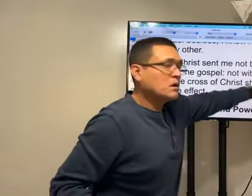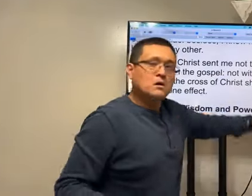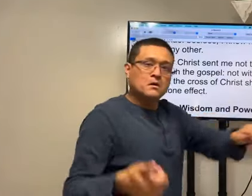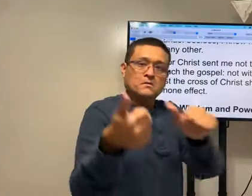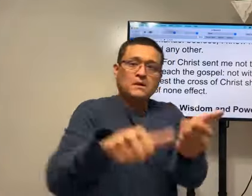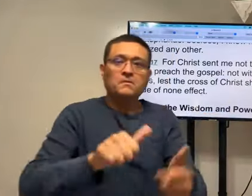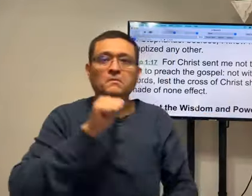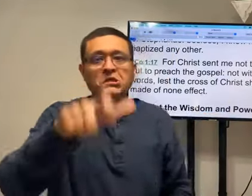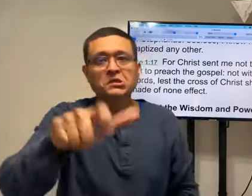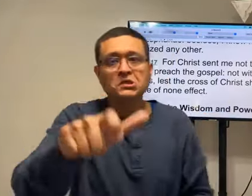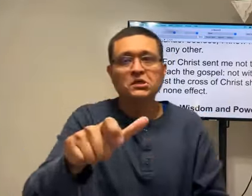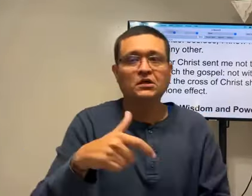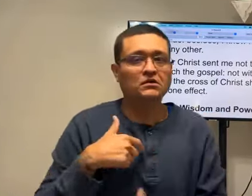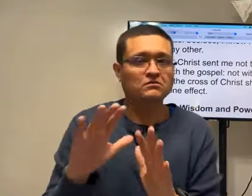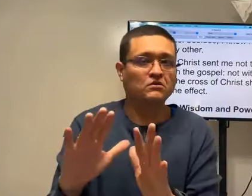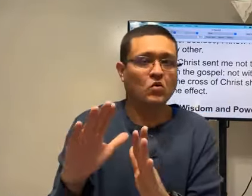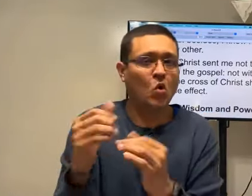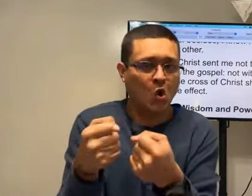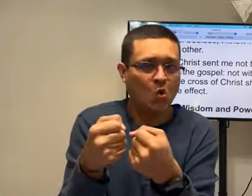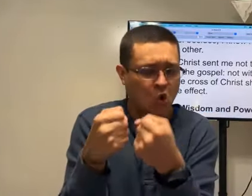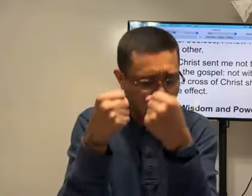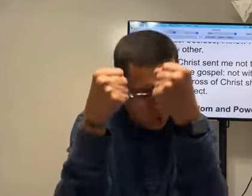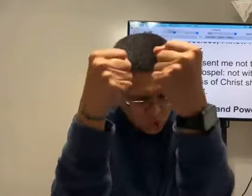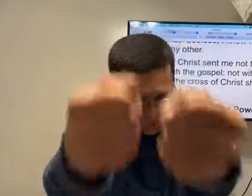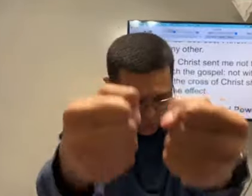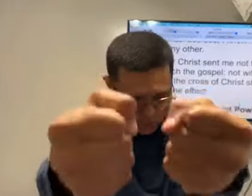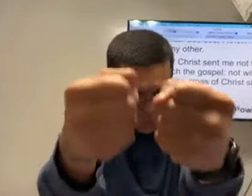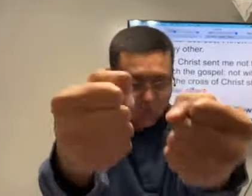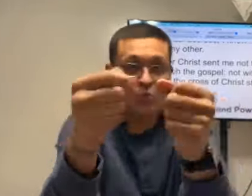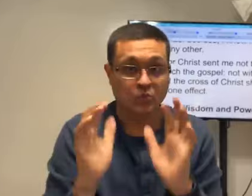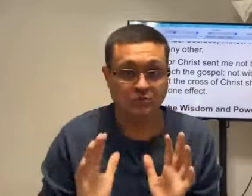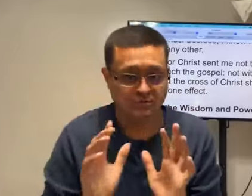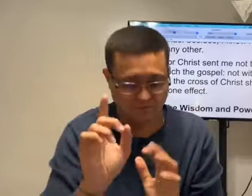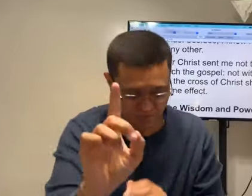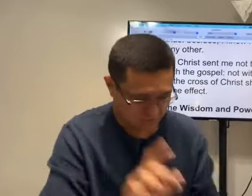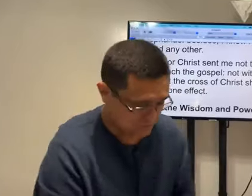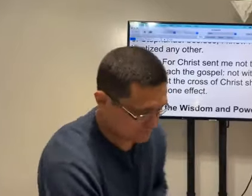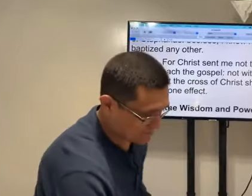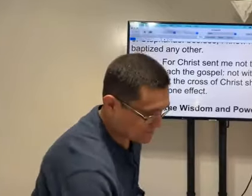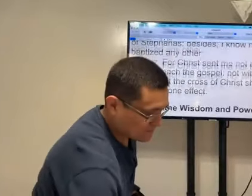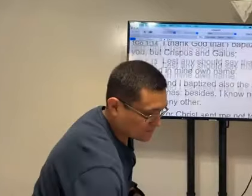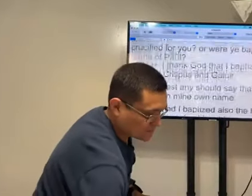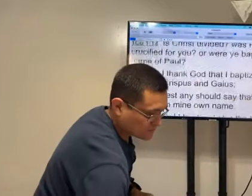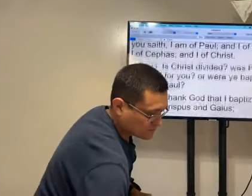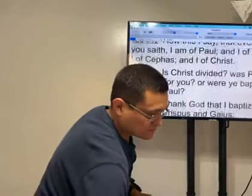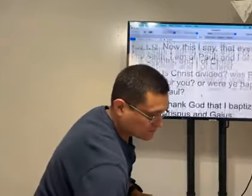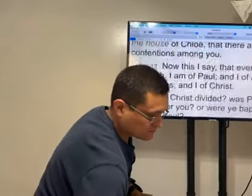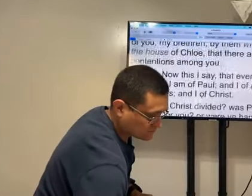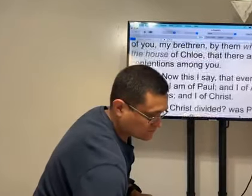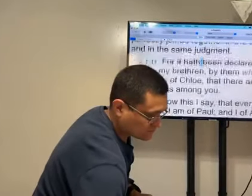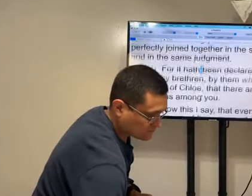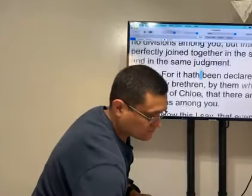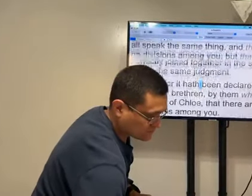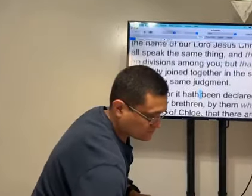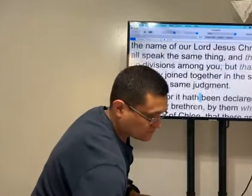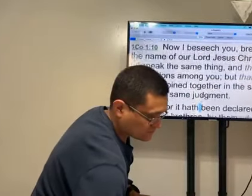Again, a person gave me this and just like, here you go, see, we don't need to be baptized. And I said, oh, hold on a minute.